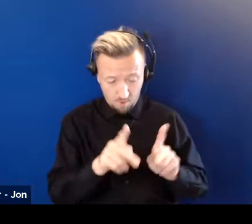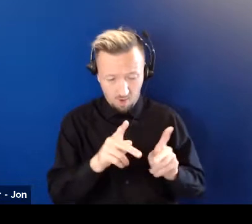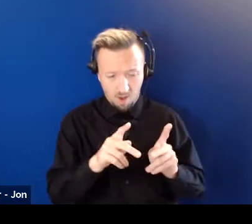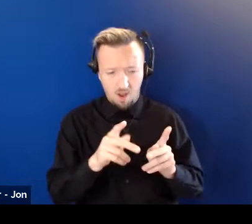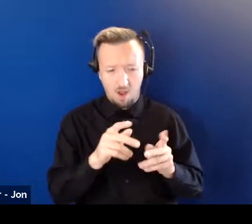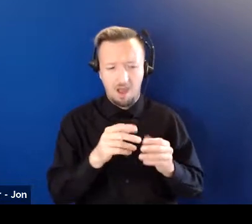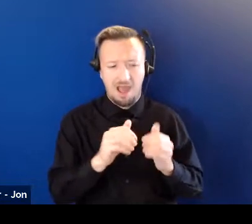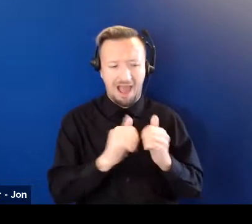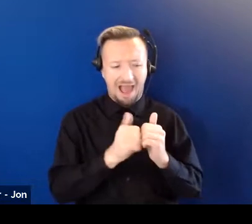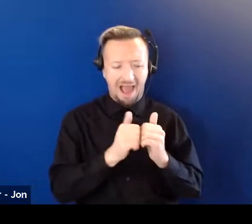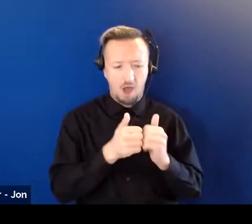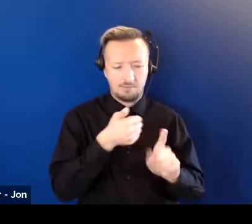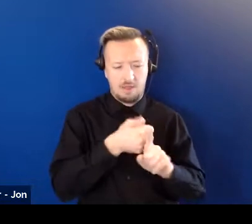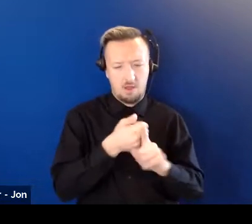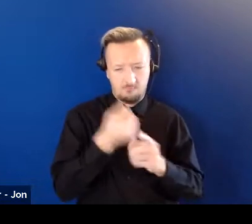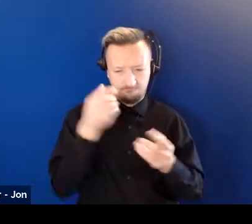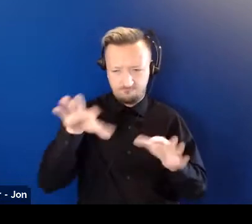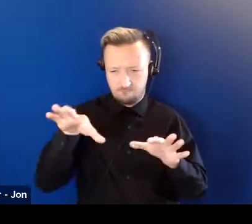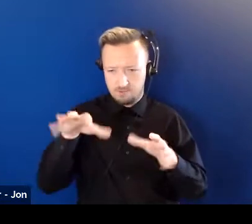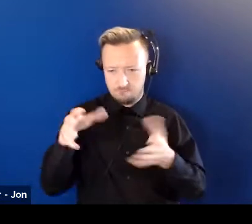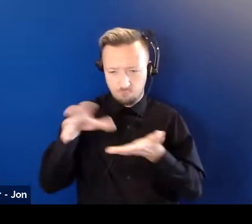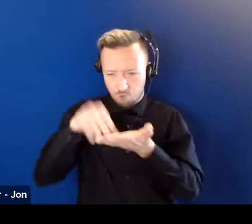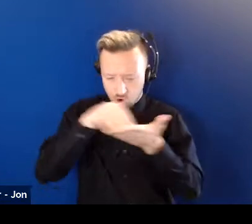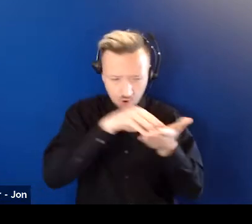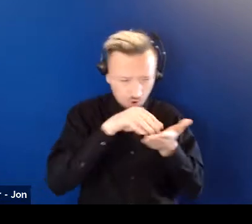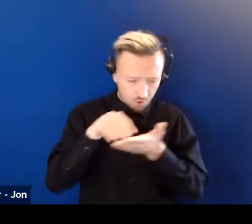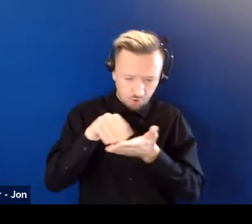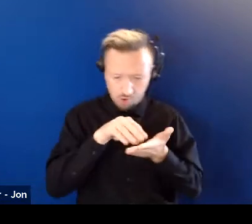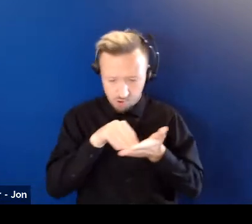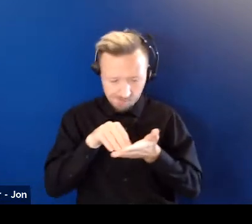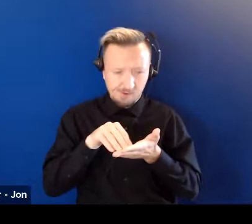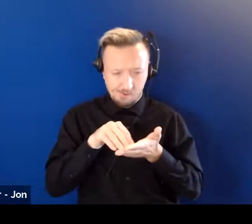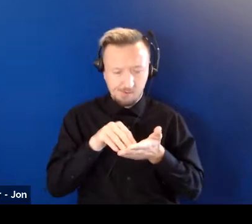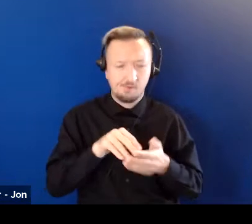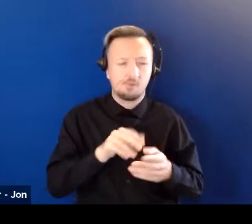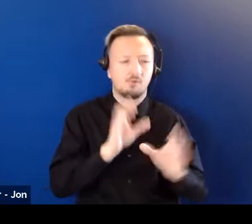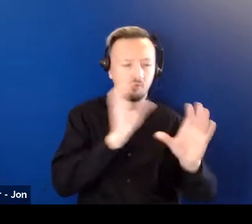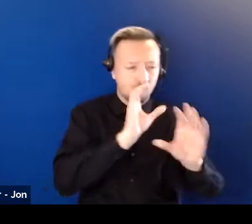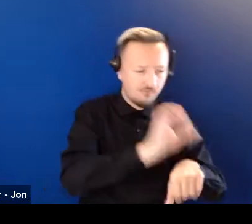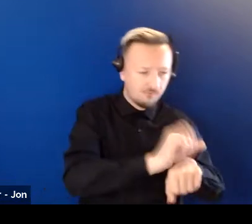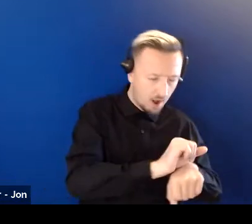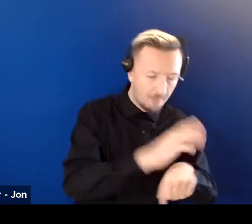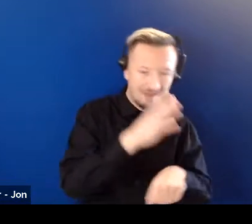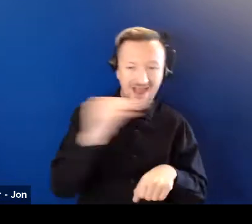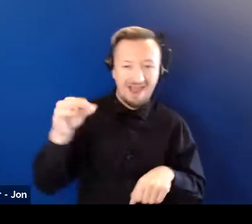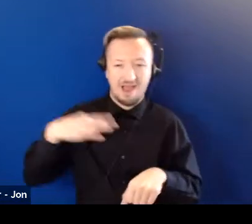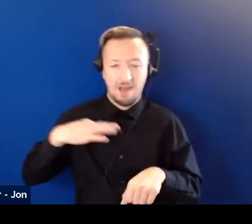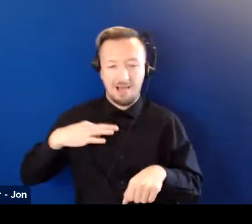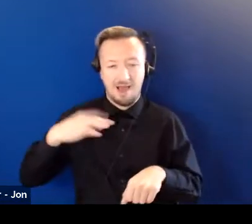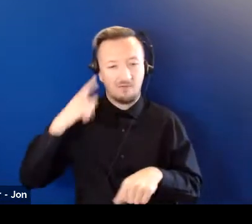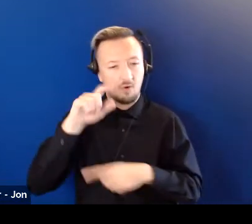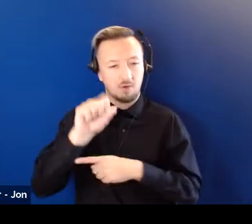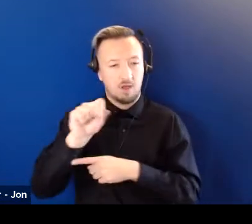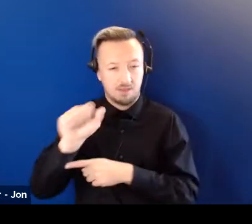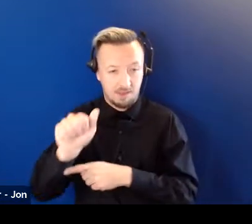workforce and looking at if there's a fit around applying for Social Security disability benefits. On the next